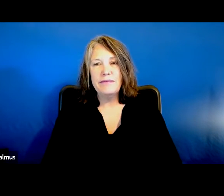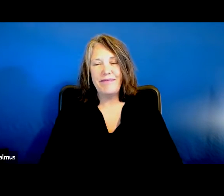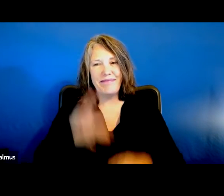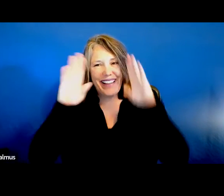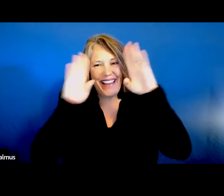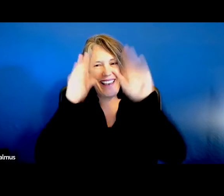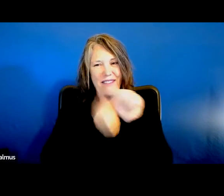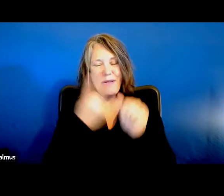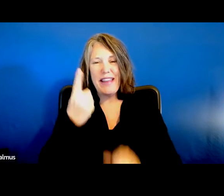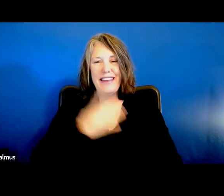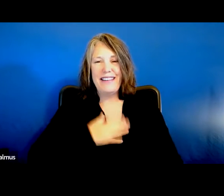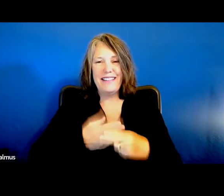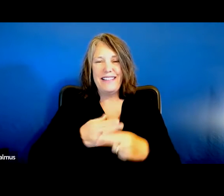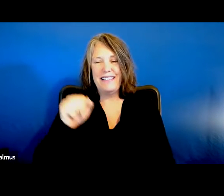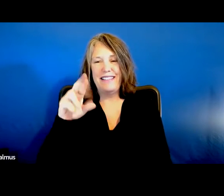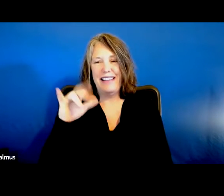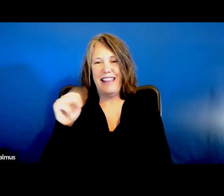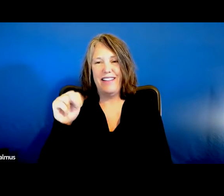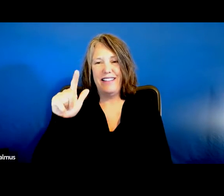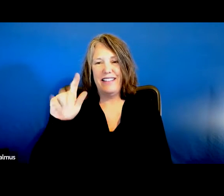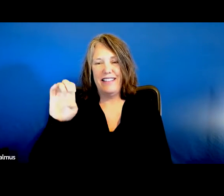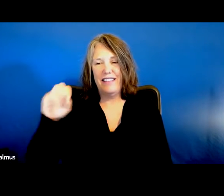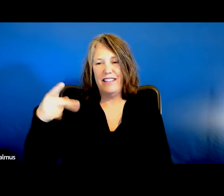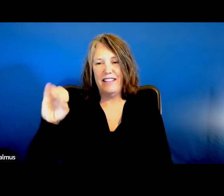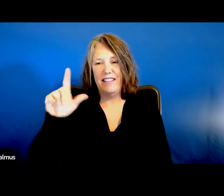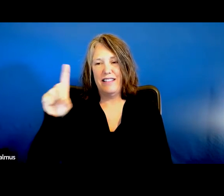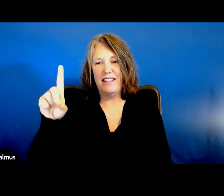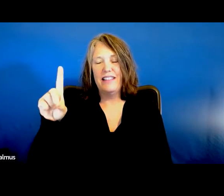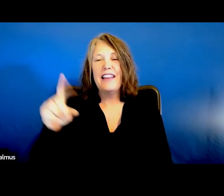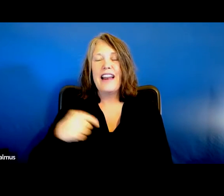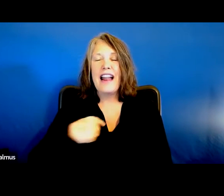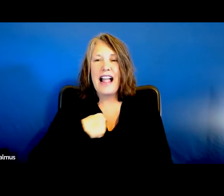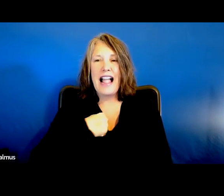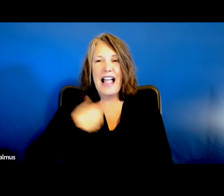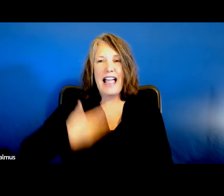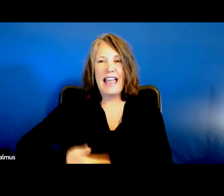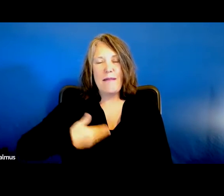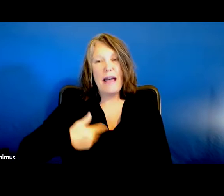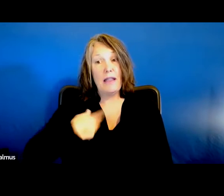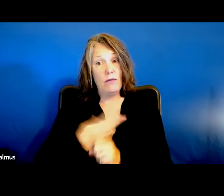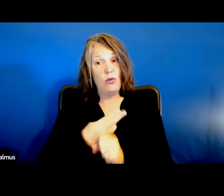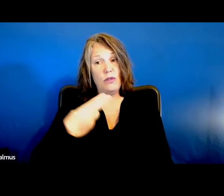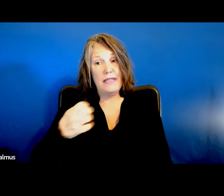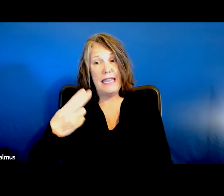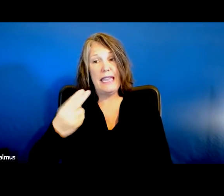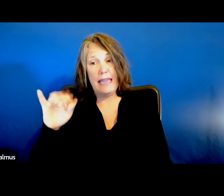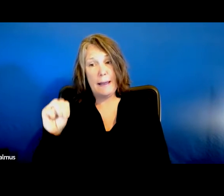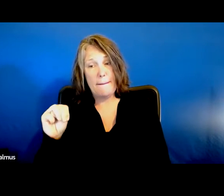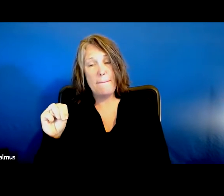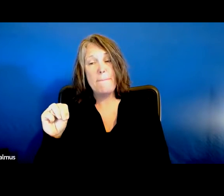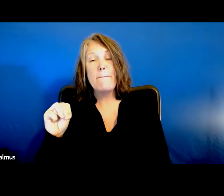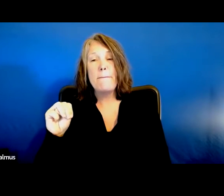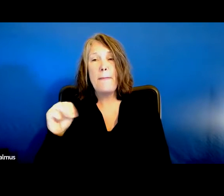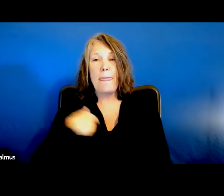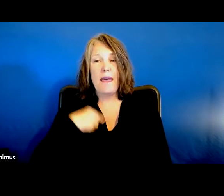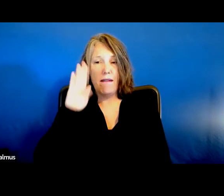Hi, everybody. My name is Aaron Leopold. I use he, him pronouns. I have